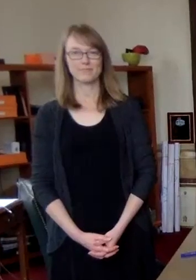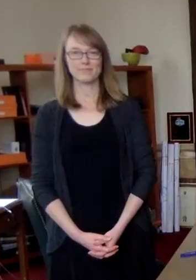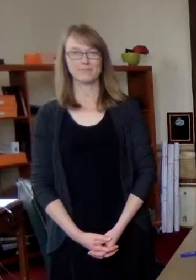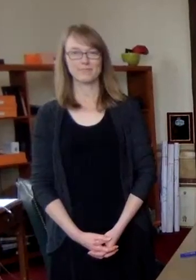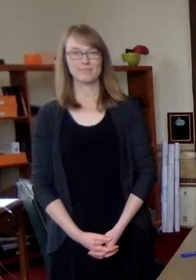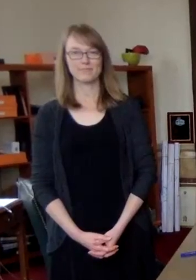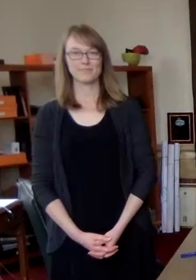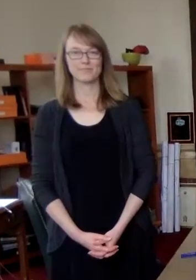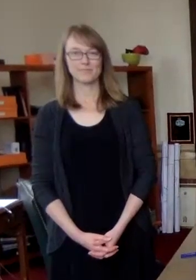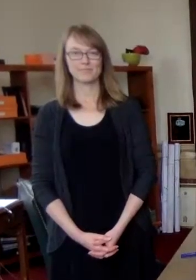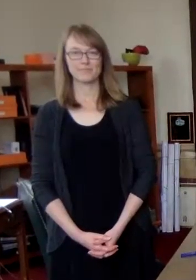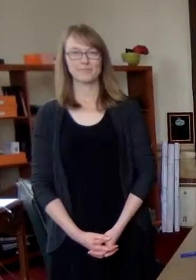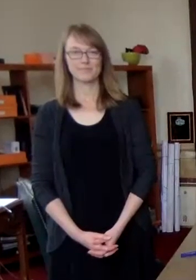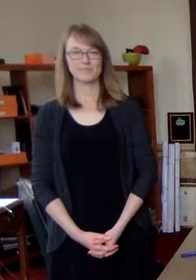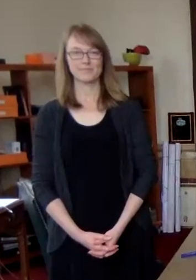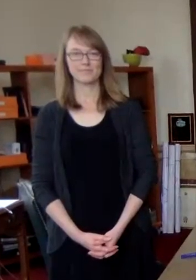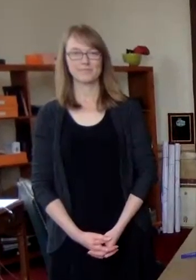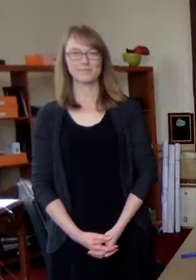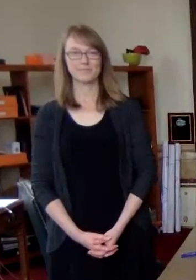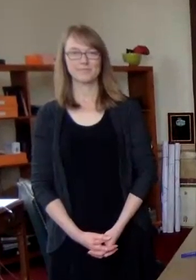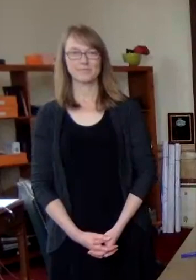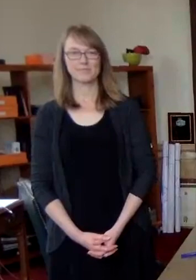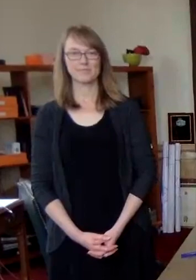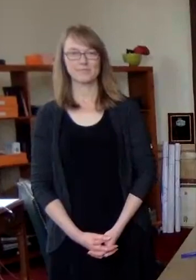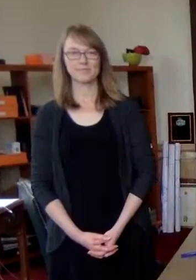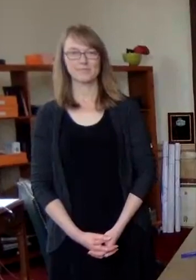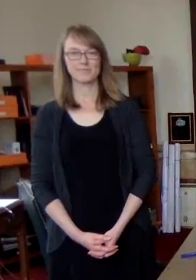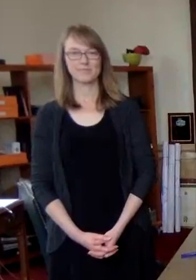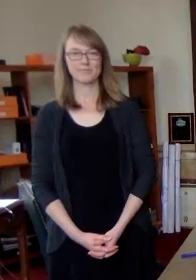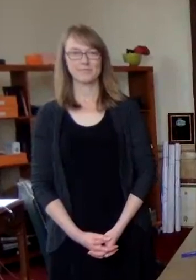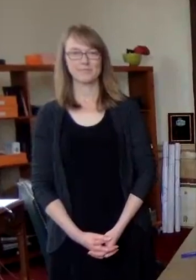Jacob, I that's think- your computer, actually. Yeah. Your computer is set to